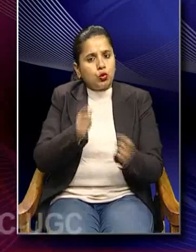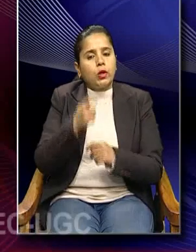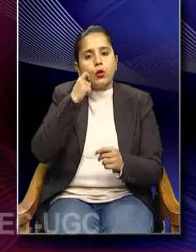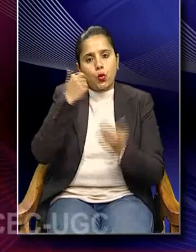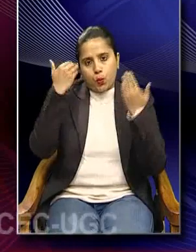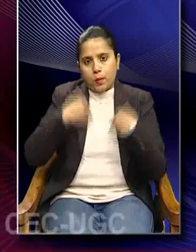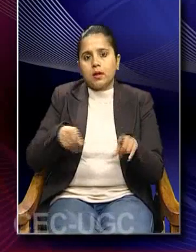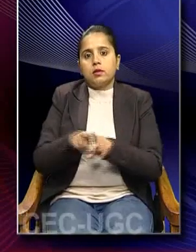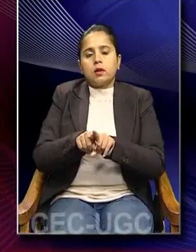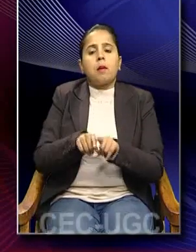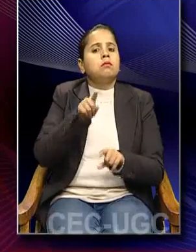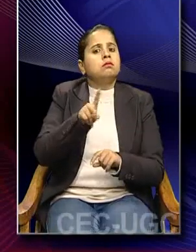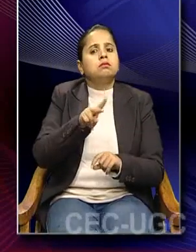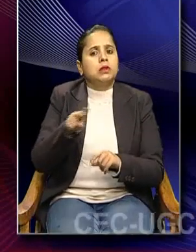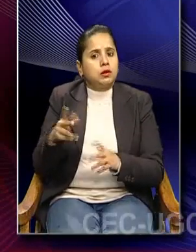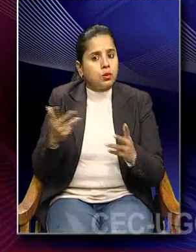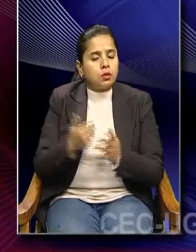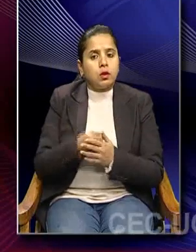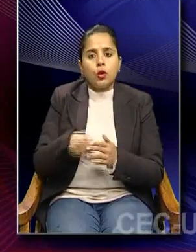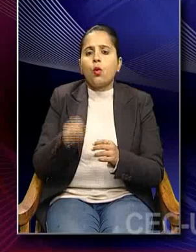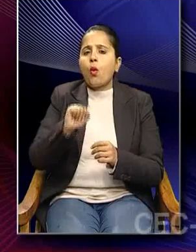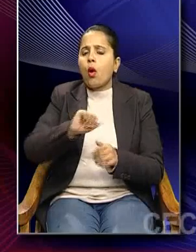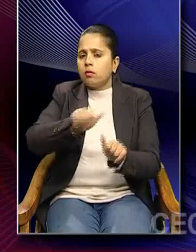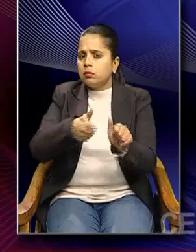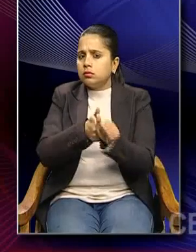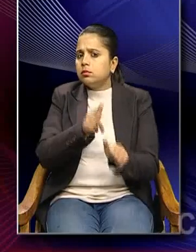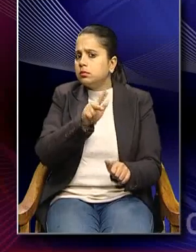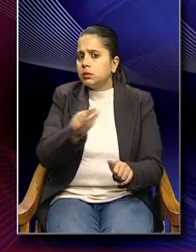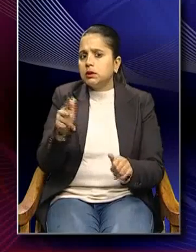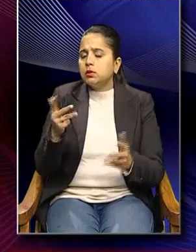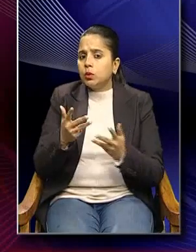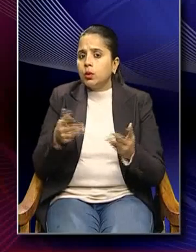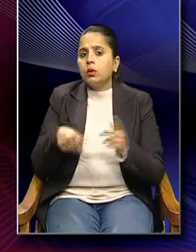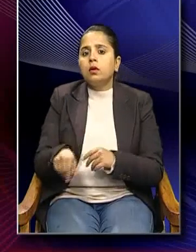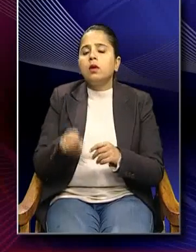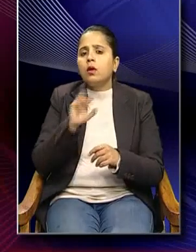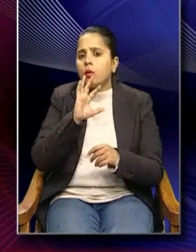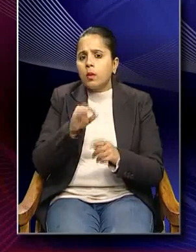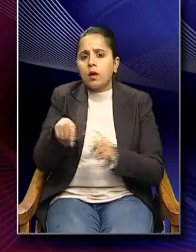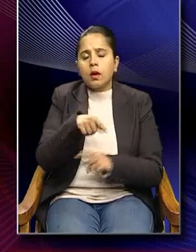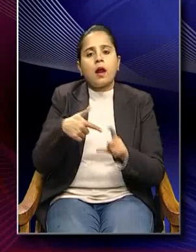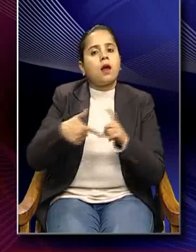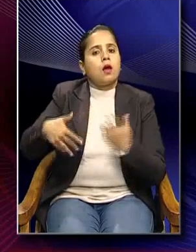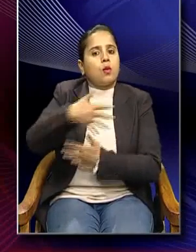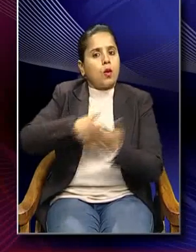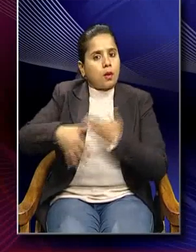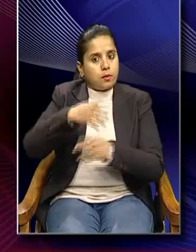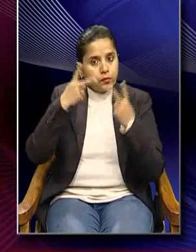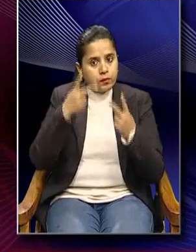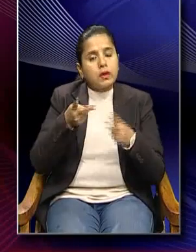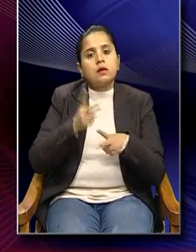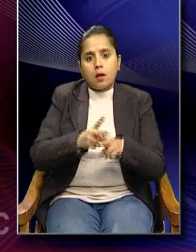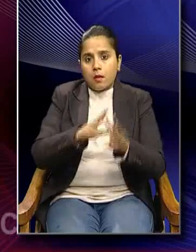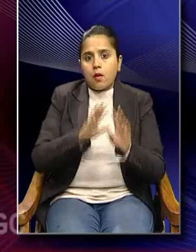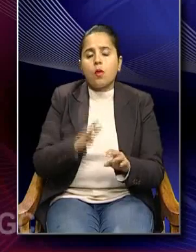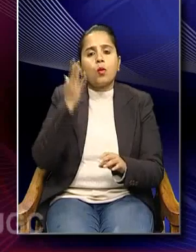humans. So basically, the notion behind anthropocentrism is that environment exists